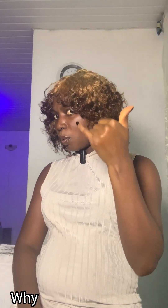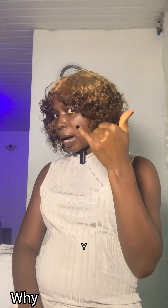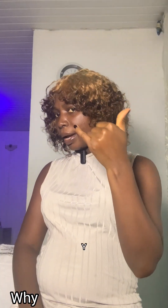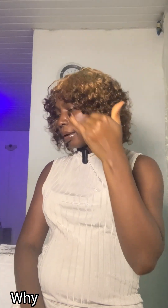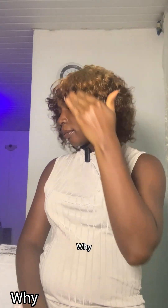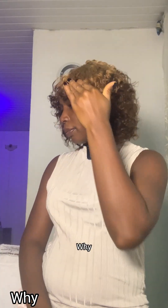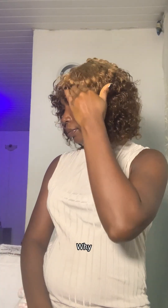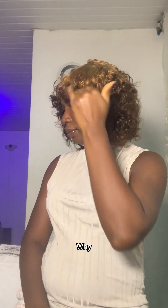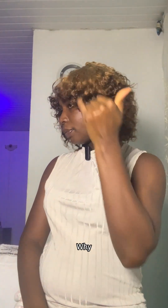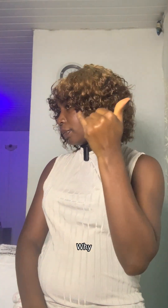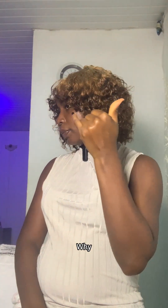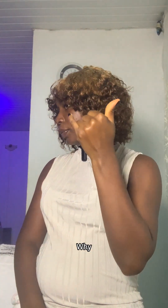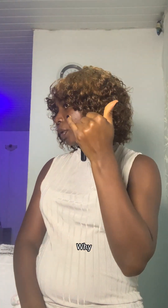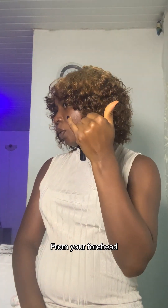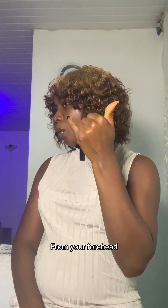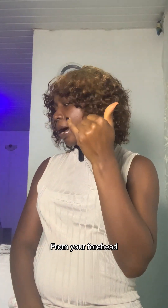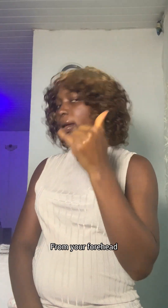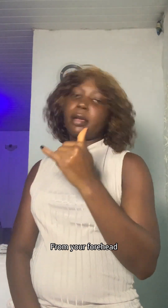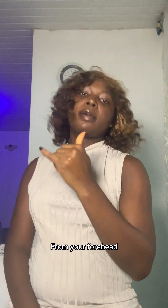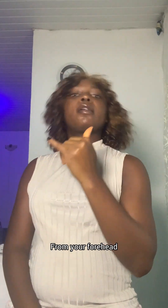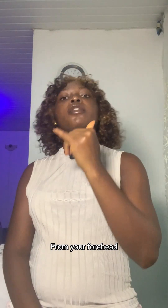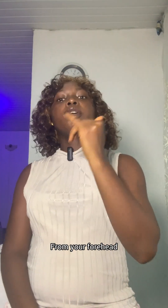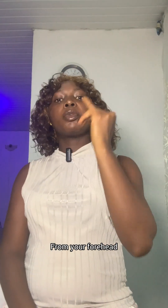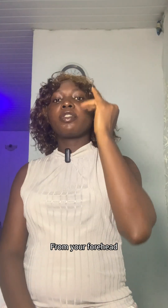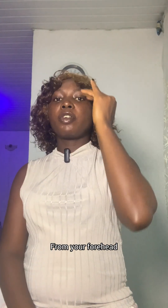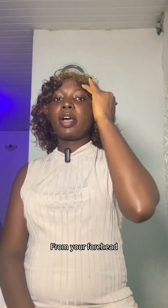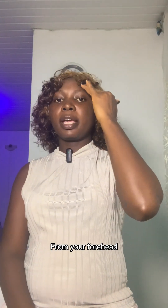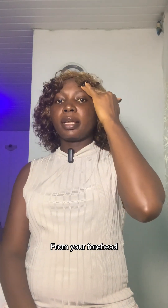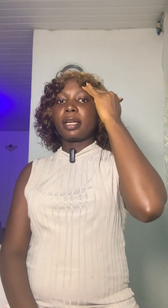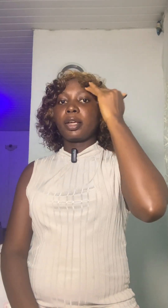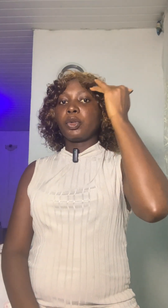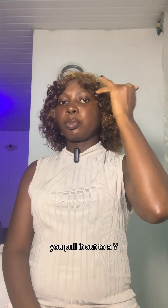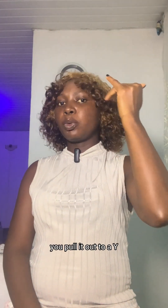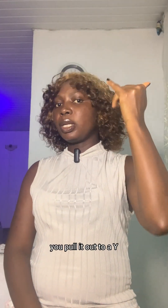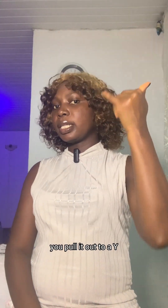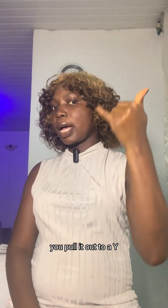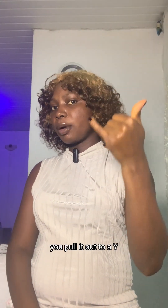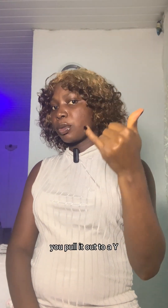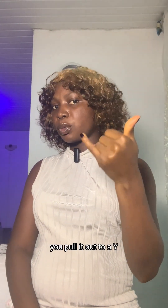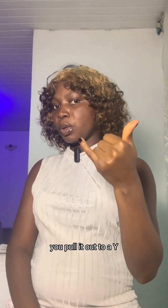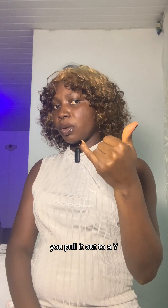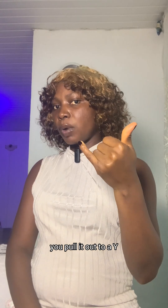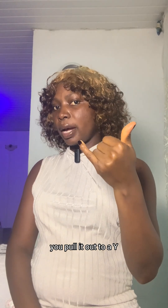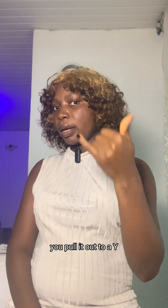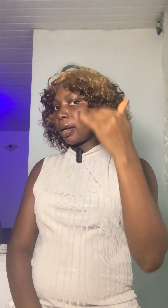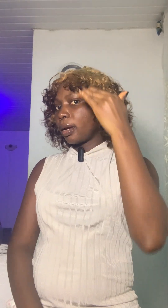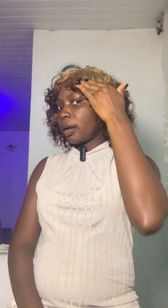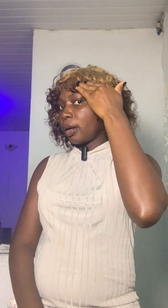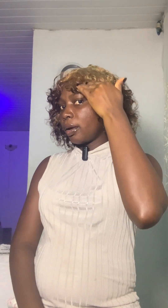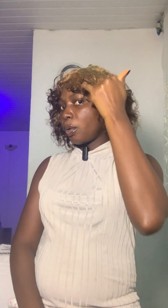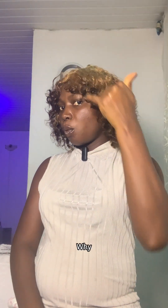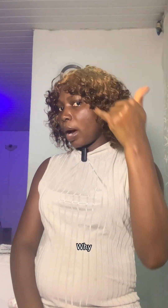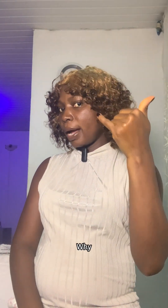Why? Why? From your forehead, you pull it out to a Y. Why?